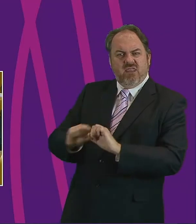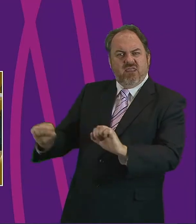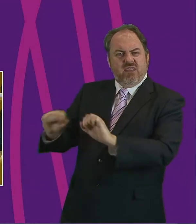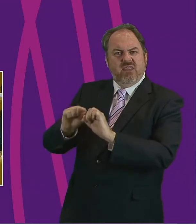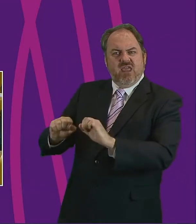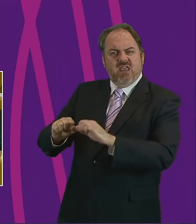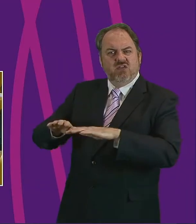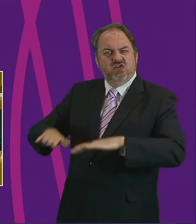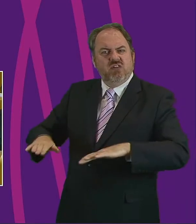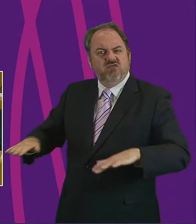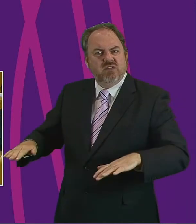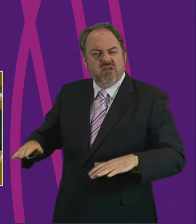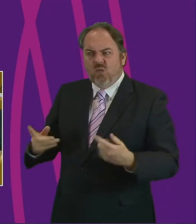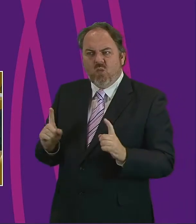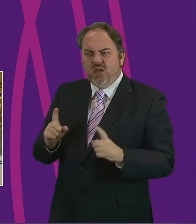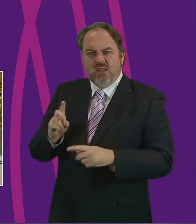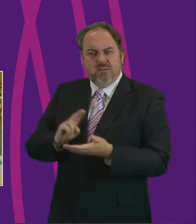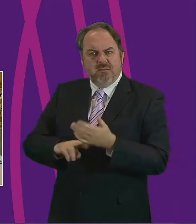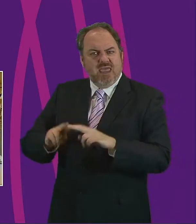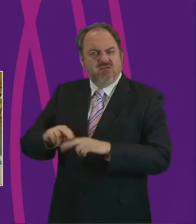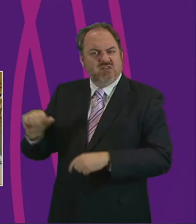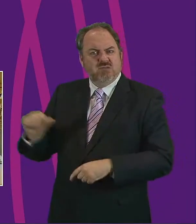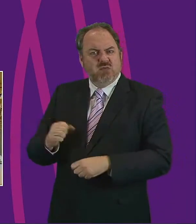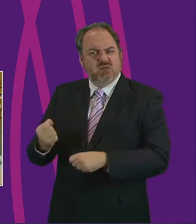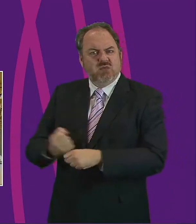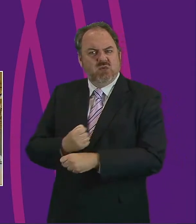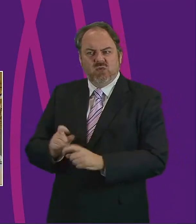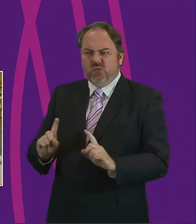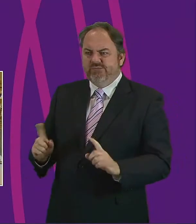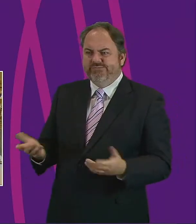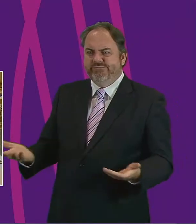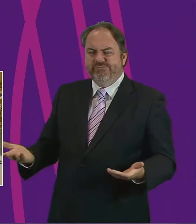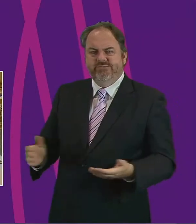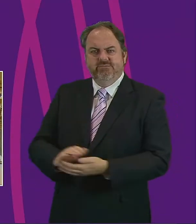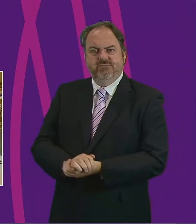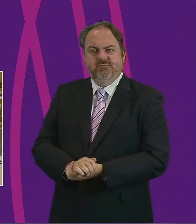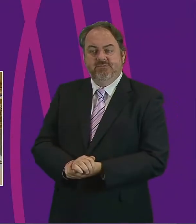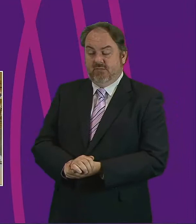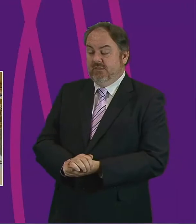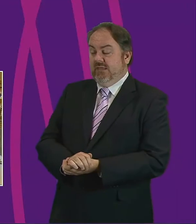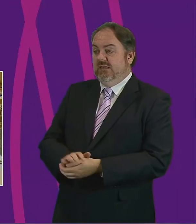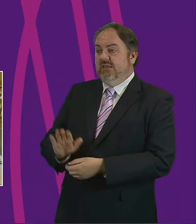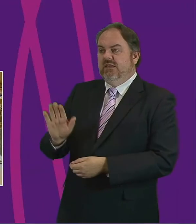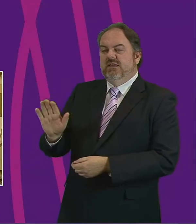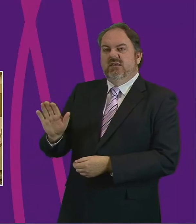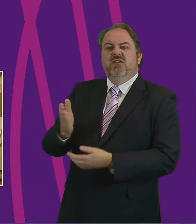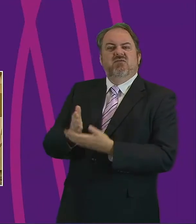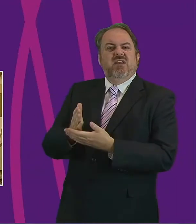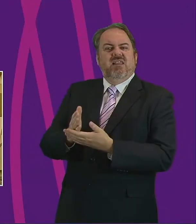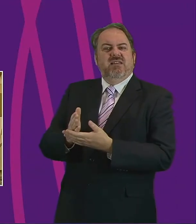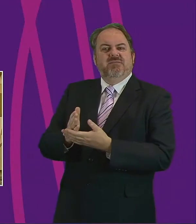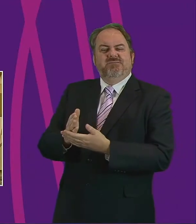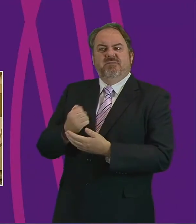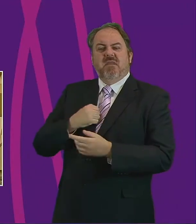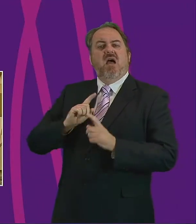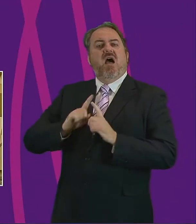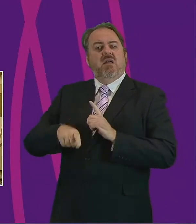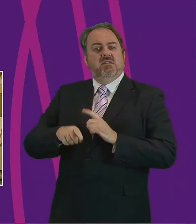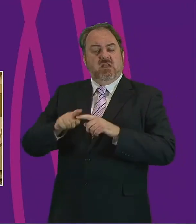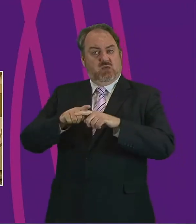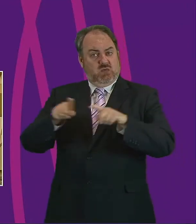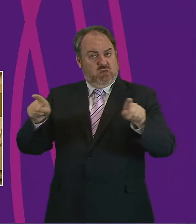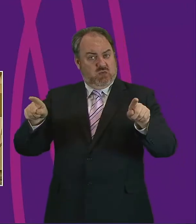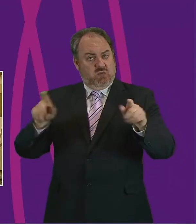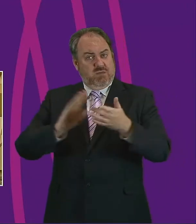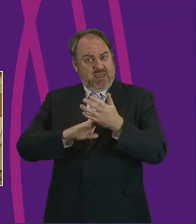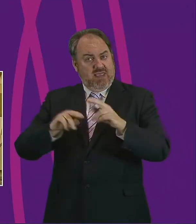are parents supposed to do? First Minister. So the first thing I'd say, not so much to people in the chamber, but to parents watching at home, is that